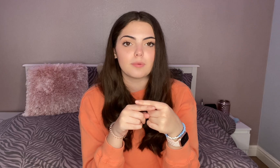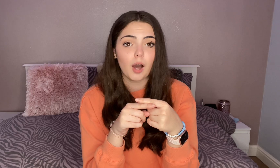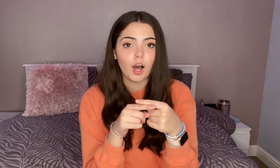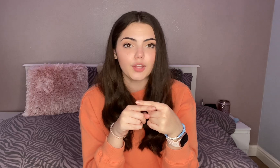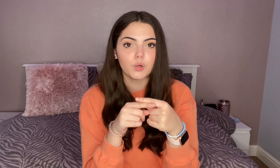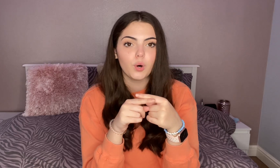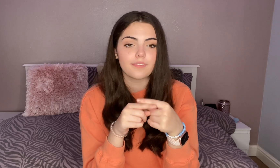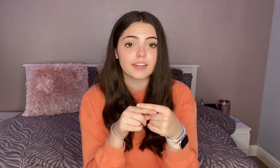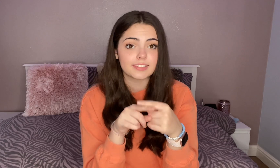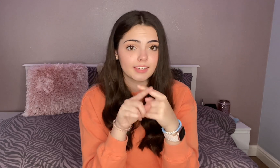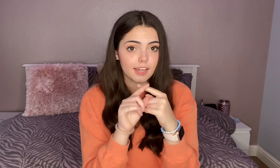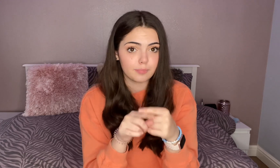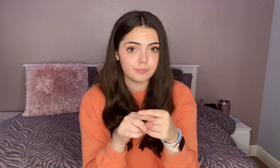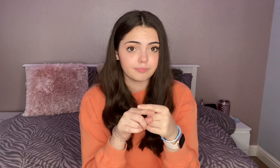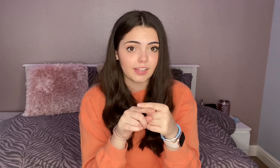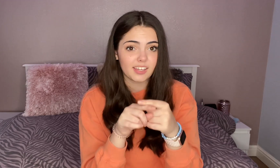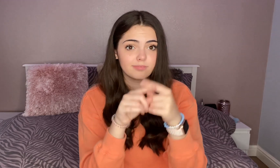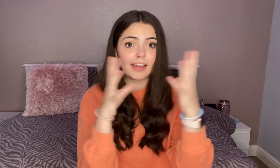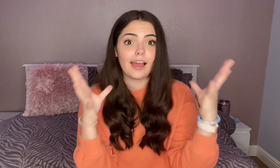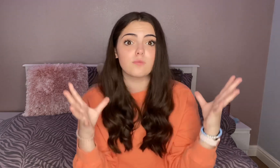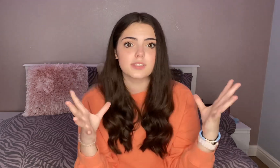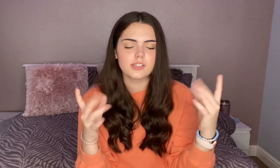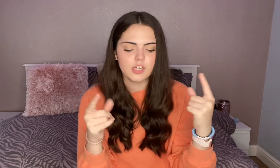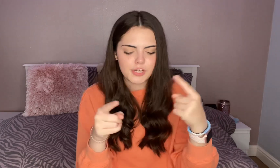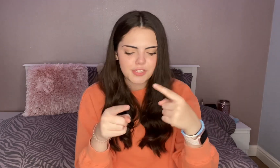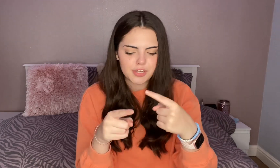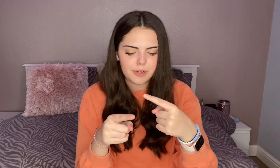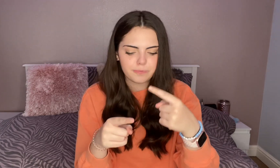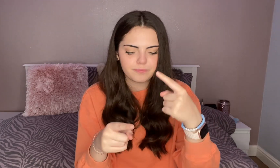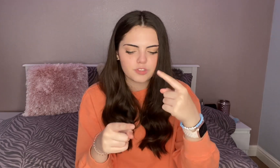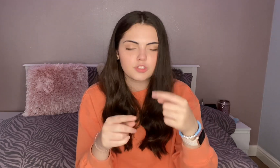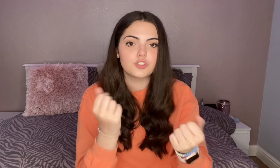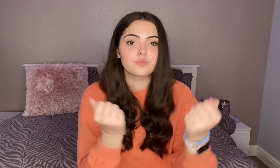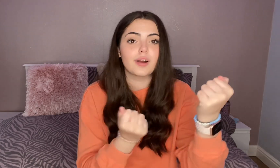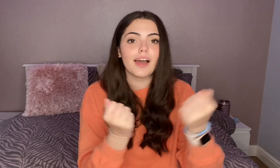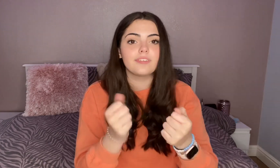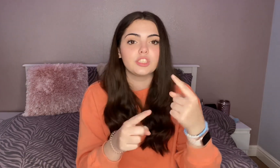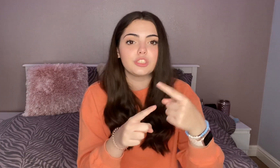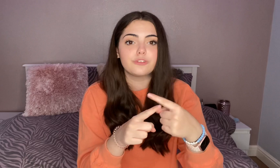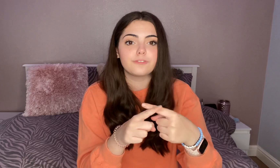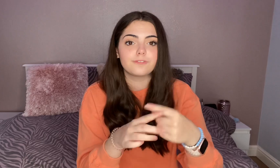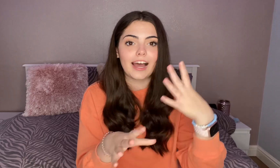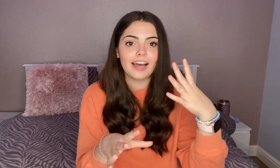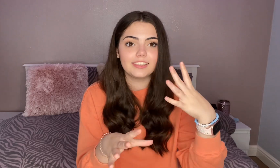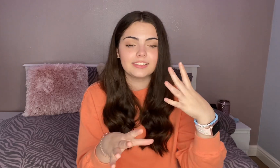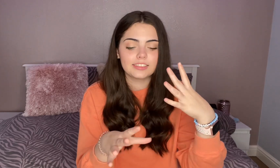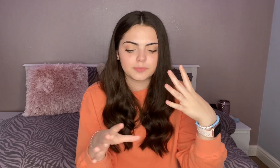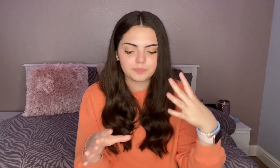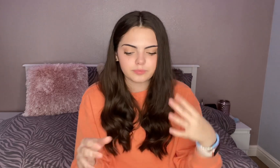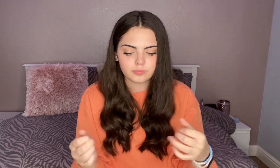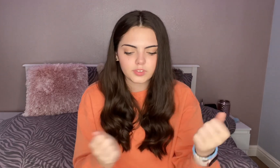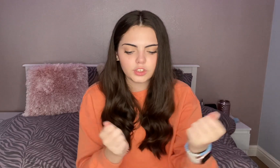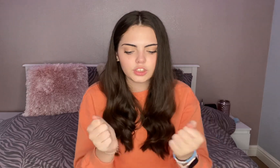apart, your other fingers are going to come like out. So driving too fast,